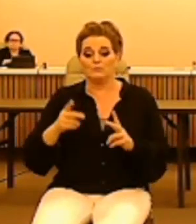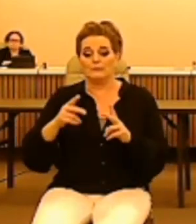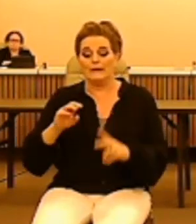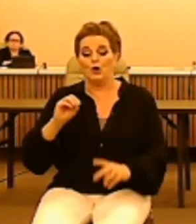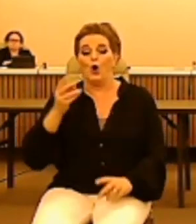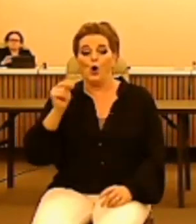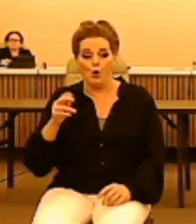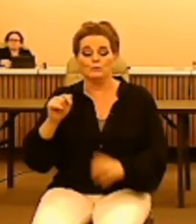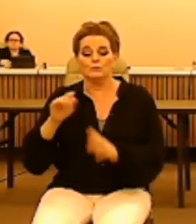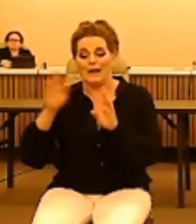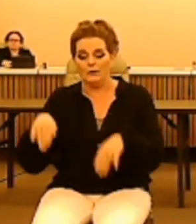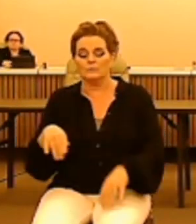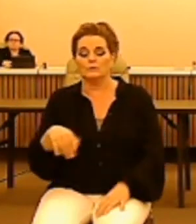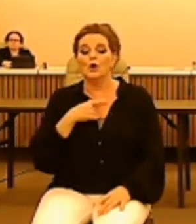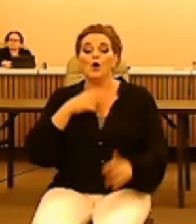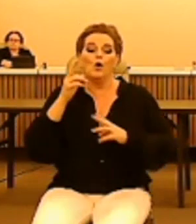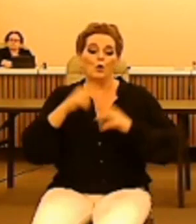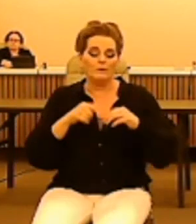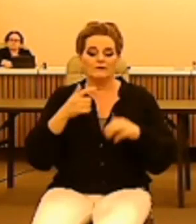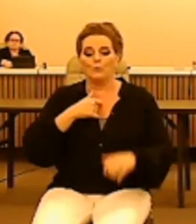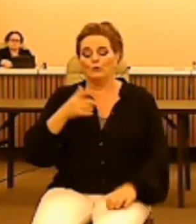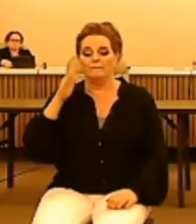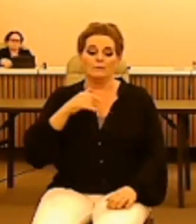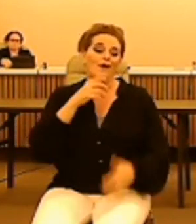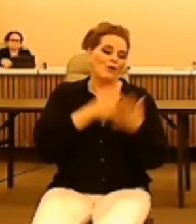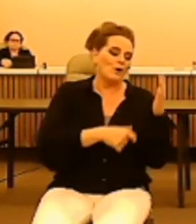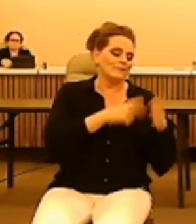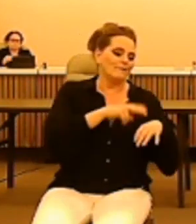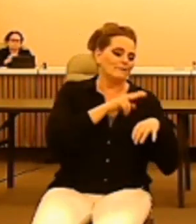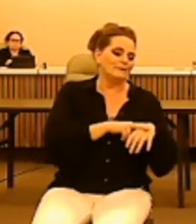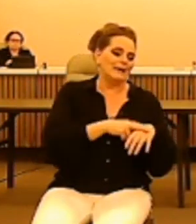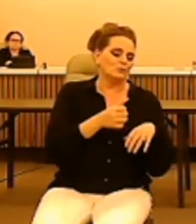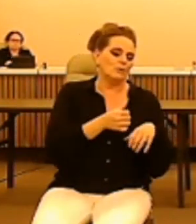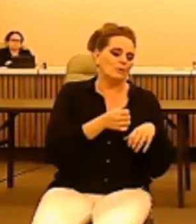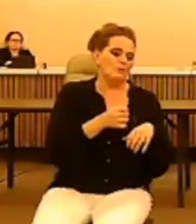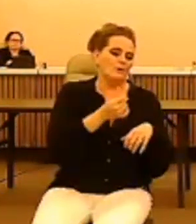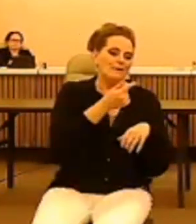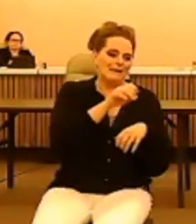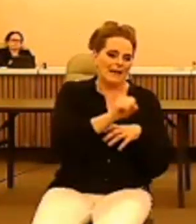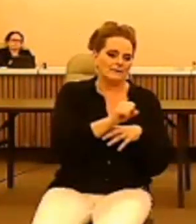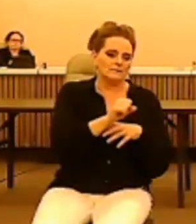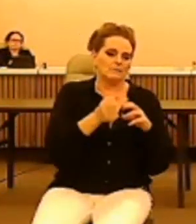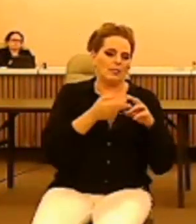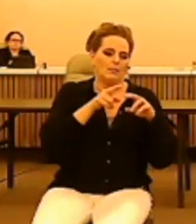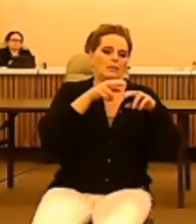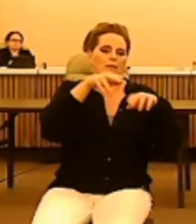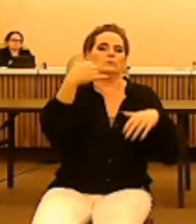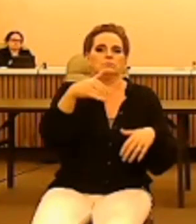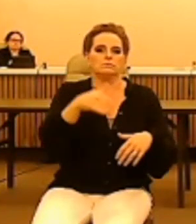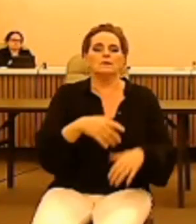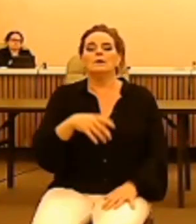that'll be future-proofed. The cost of natural gas is only going upwards. There's